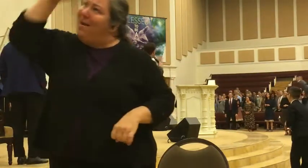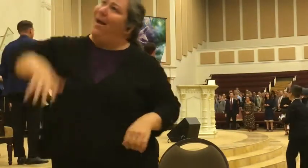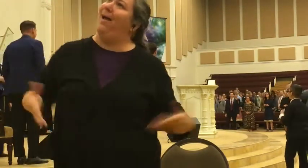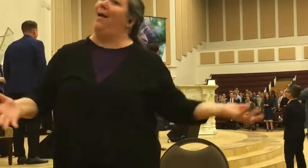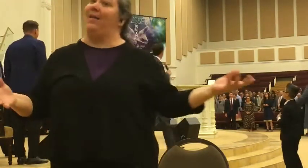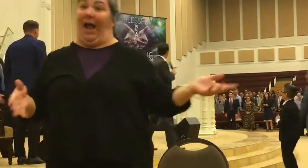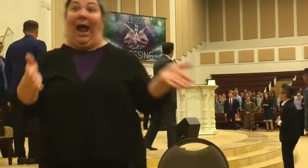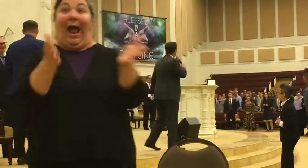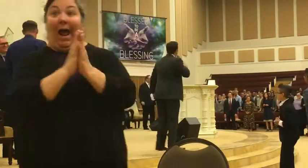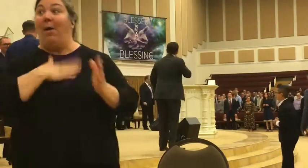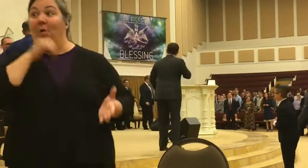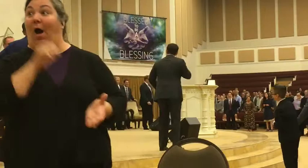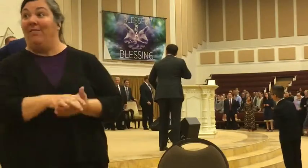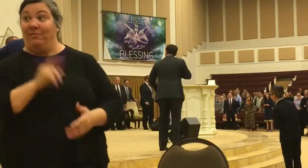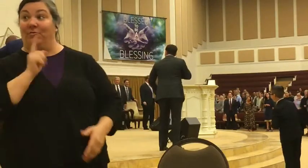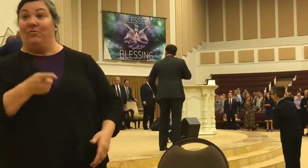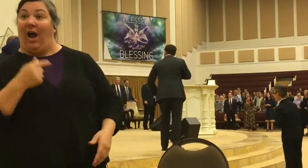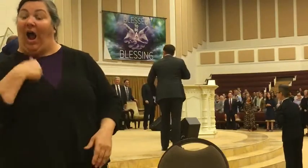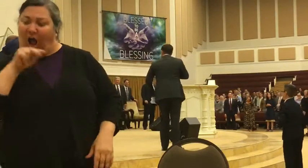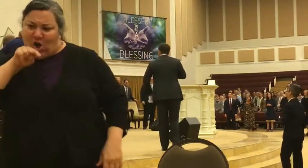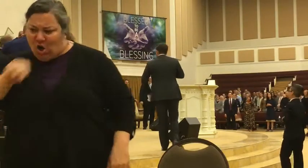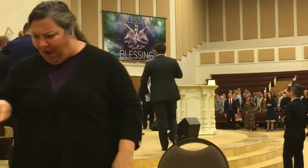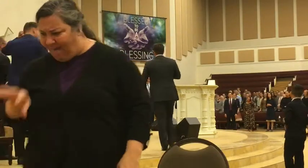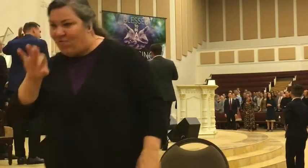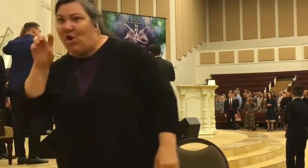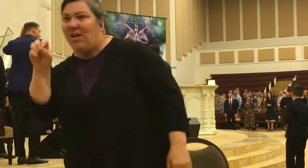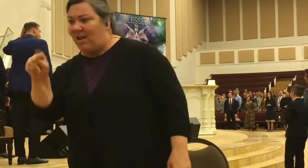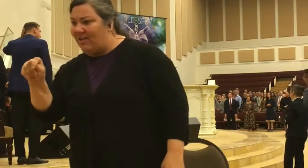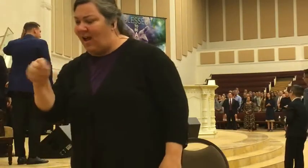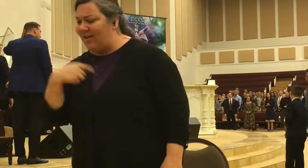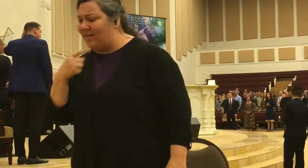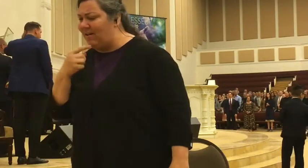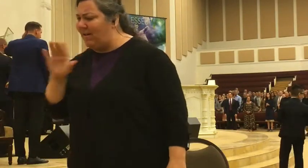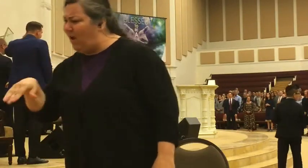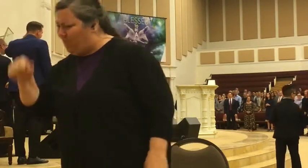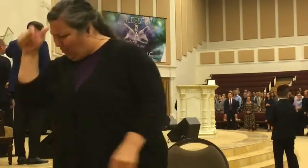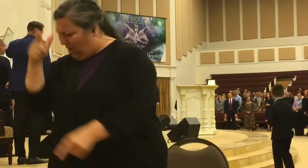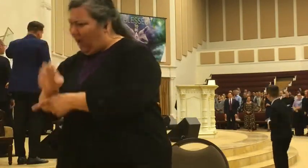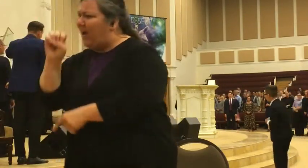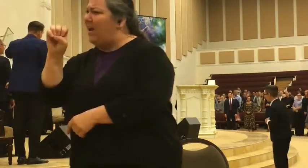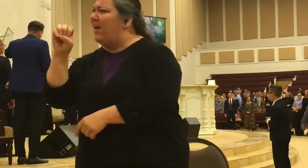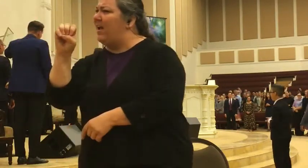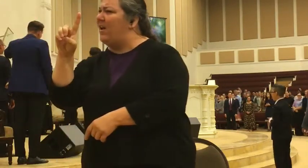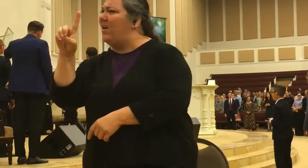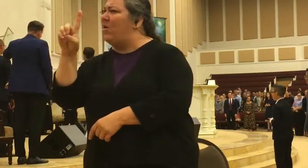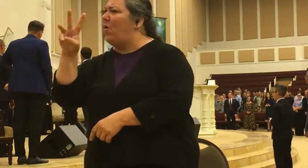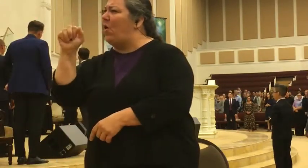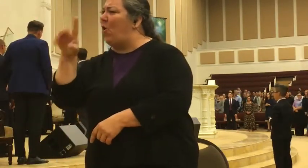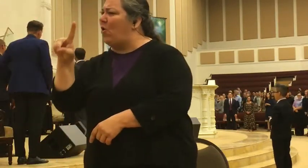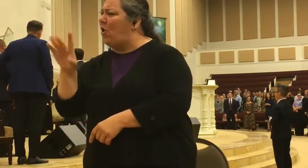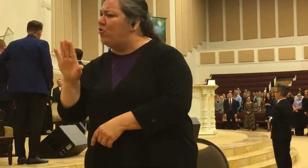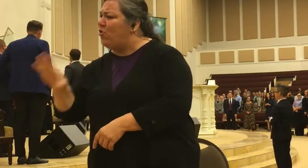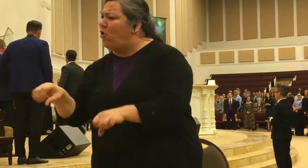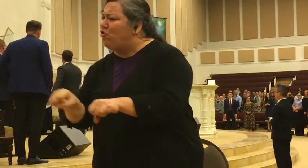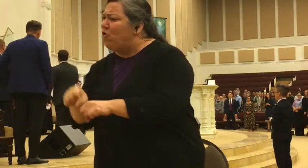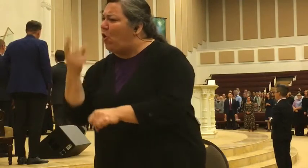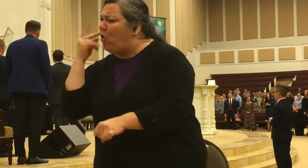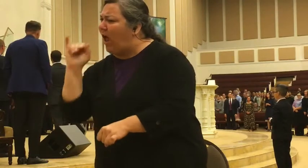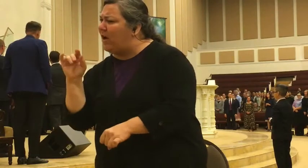You ask my wife. I looked at that foot and I said, Brother Edward, your shoe looks a little loose. He said, it